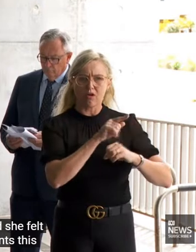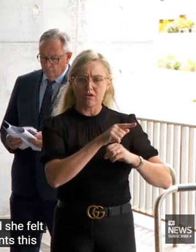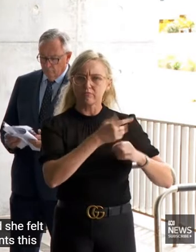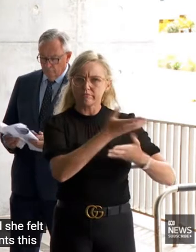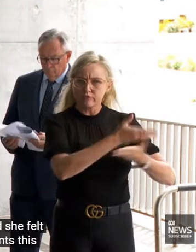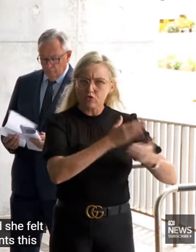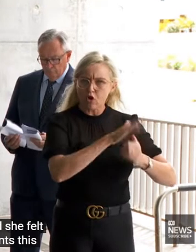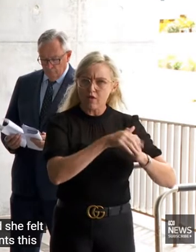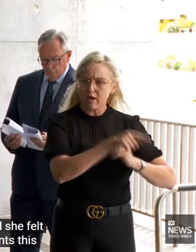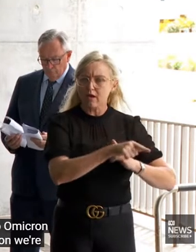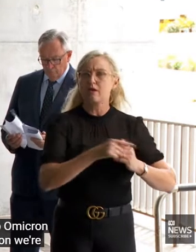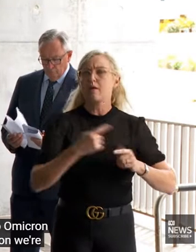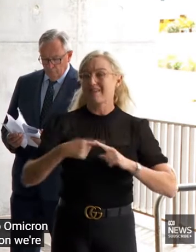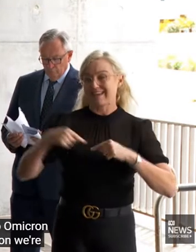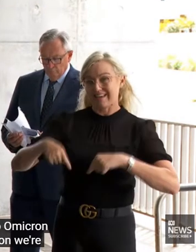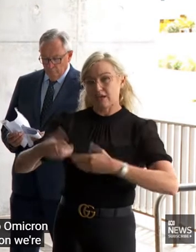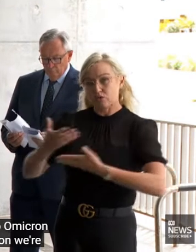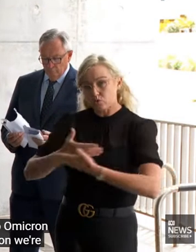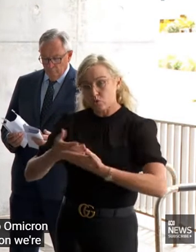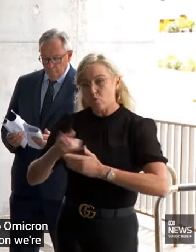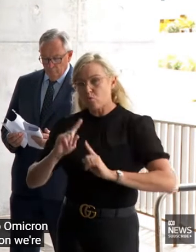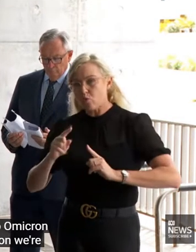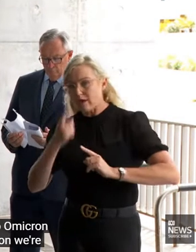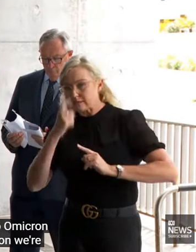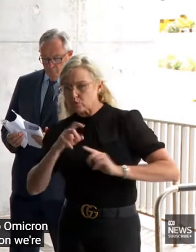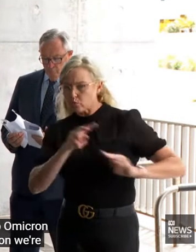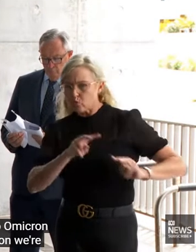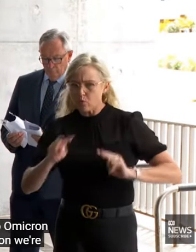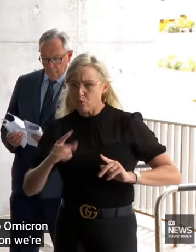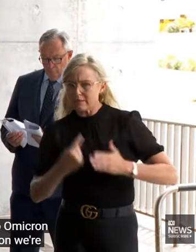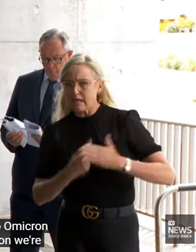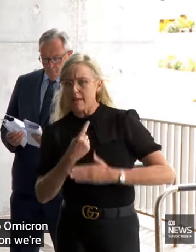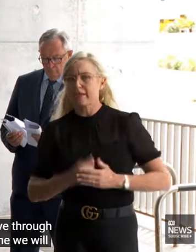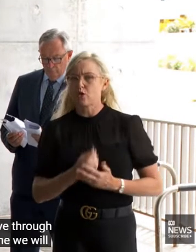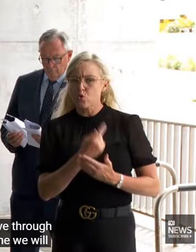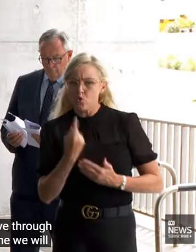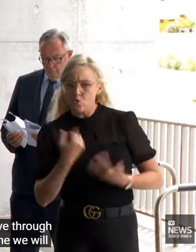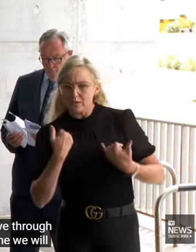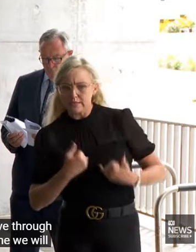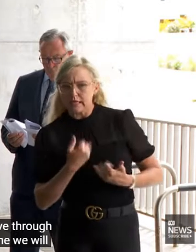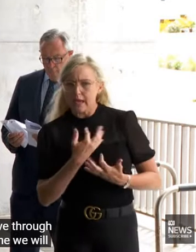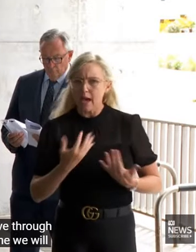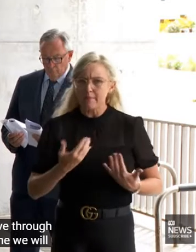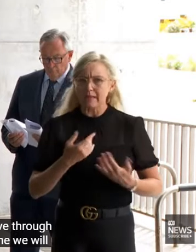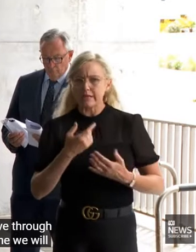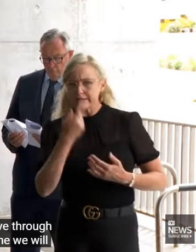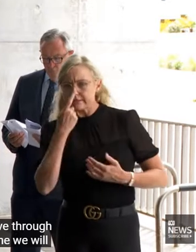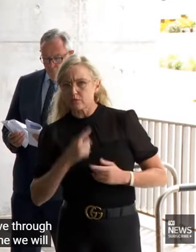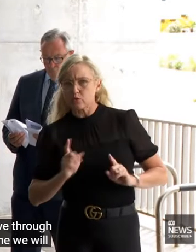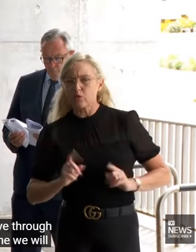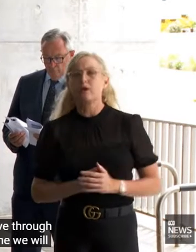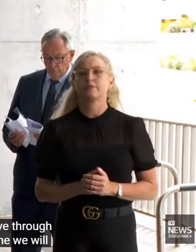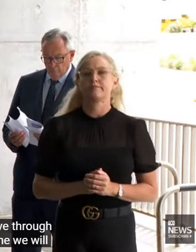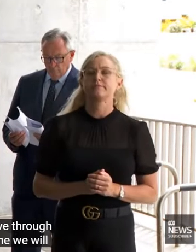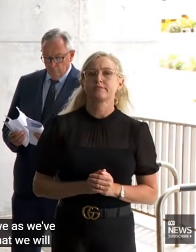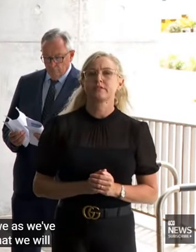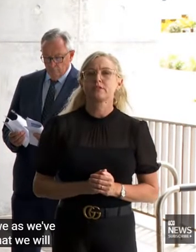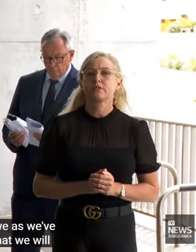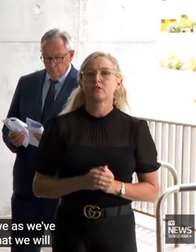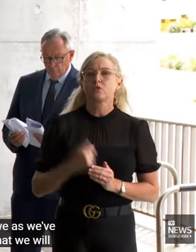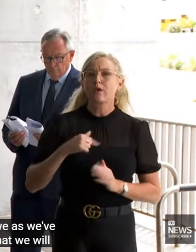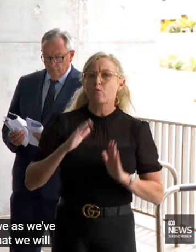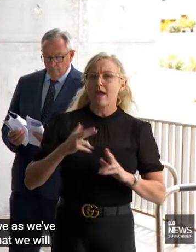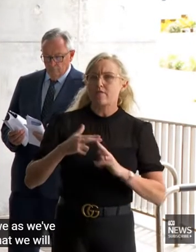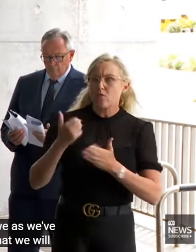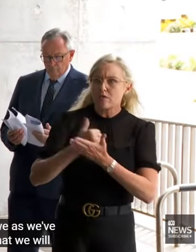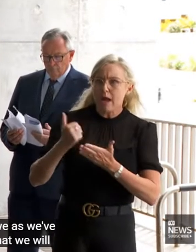through this next period of time. We've always said as we've moved through this that we will monitor the situation and the evidence in front